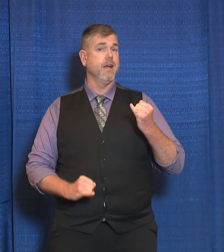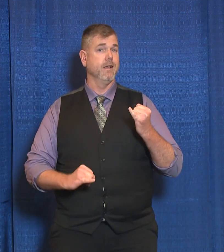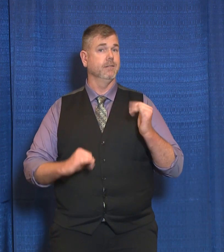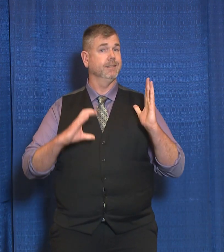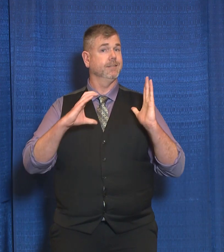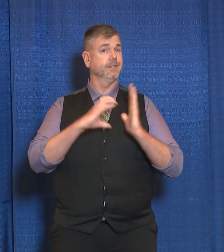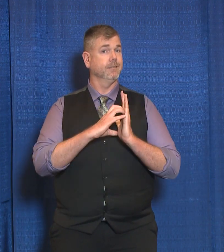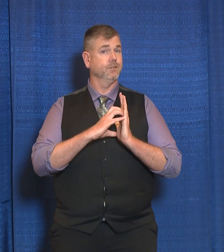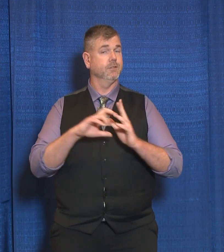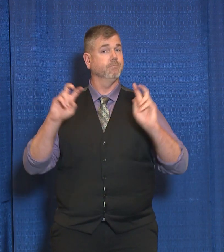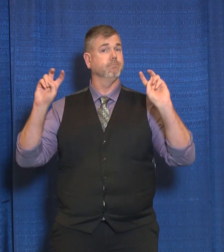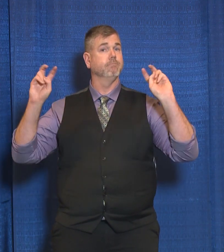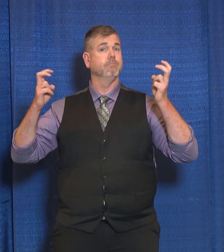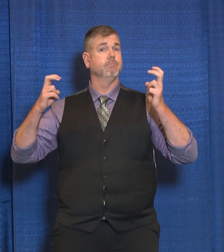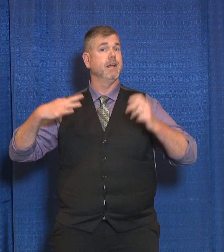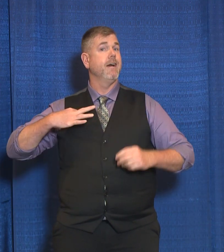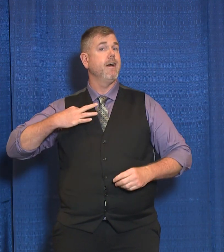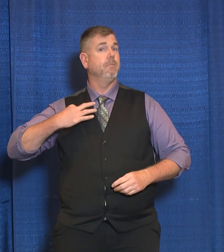Application complete.